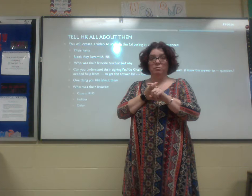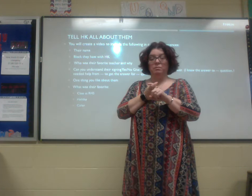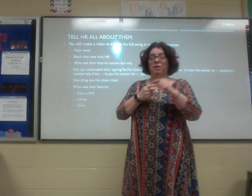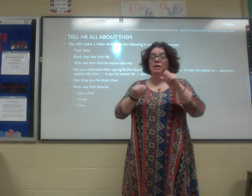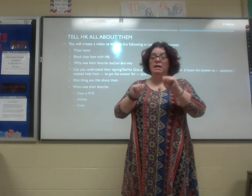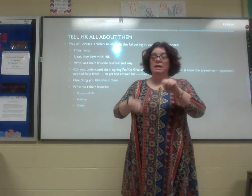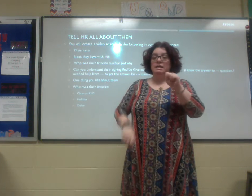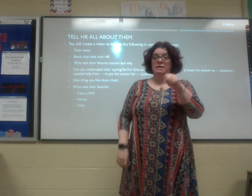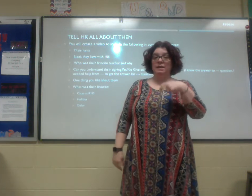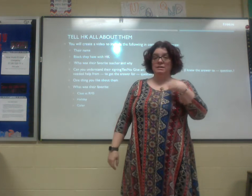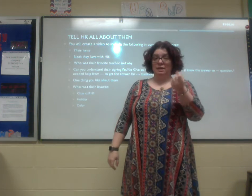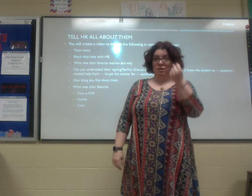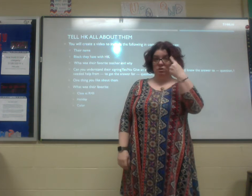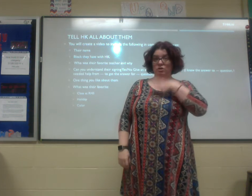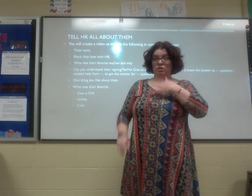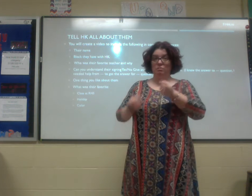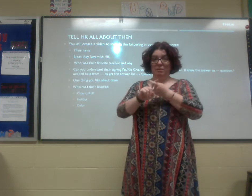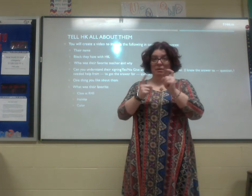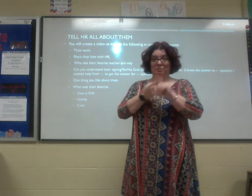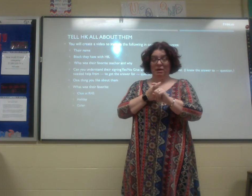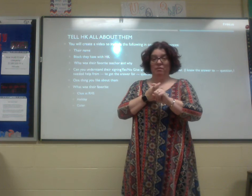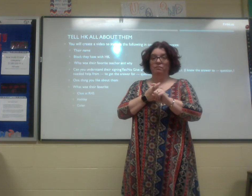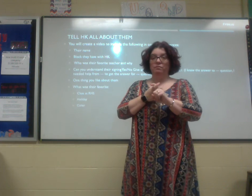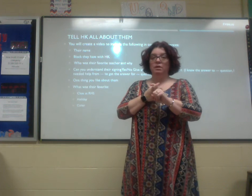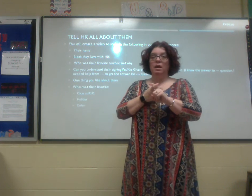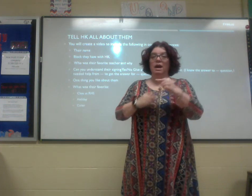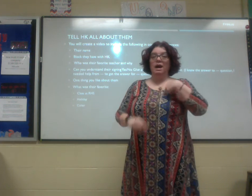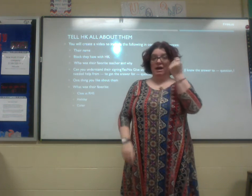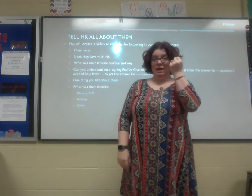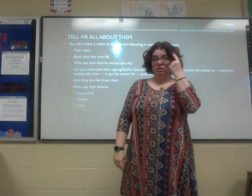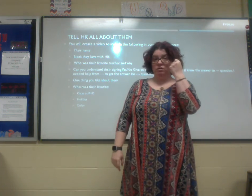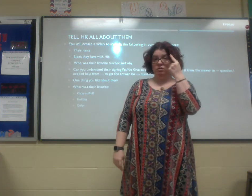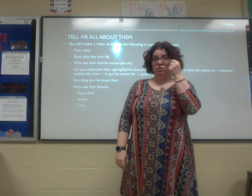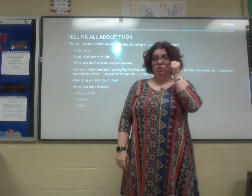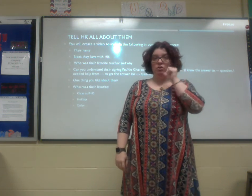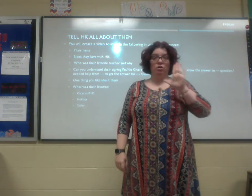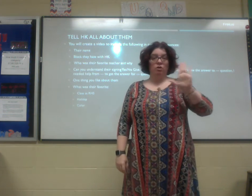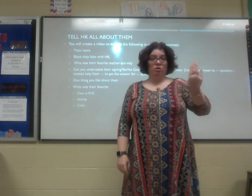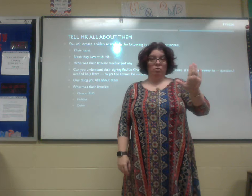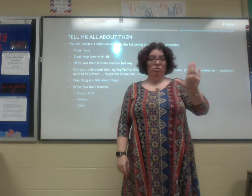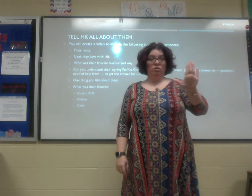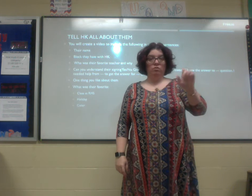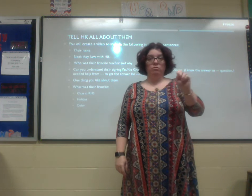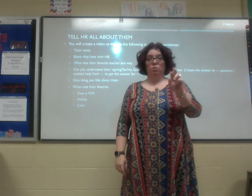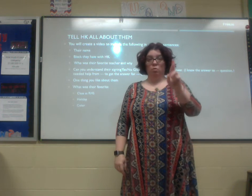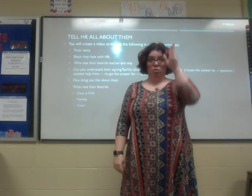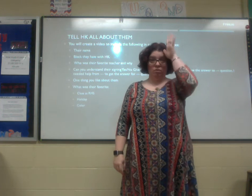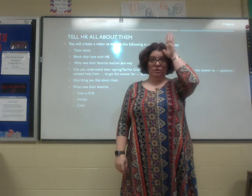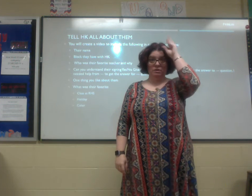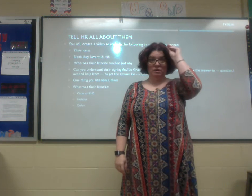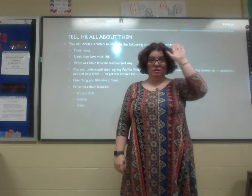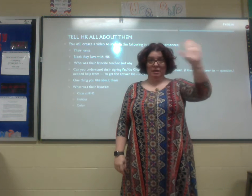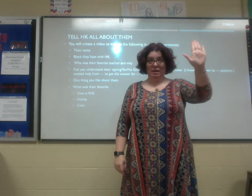pen pal. Yes, I understood my pen pal. I understood her, or if it's